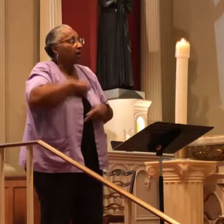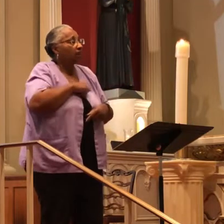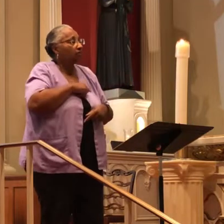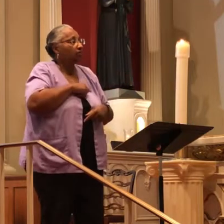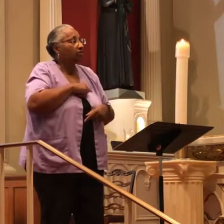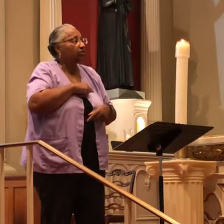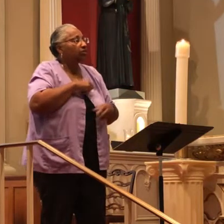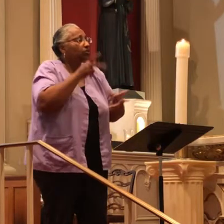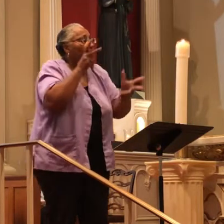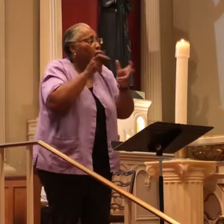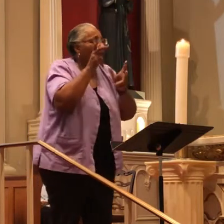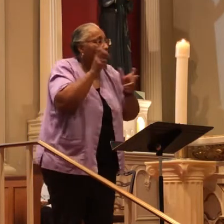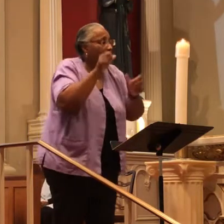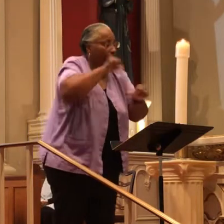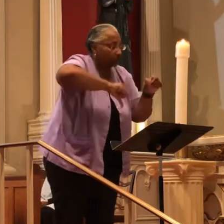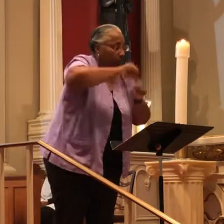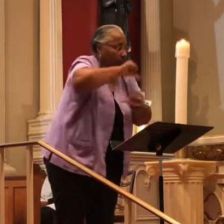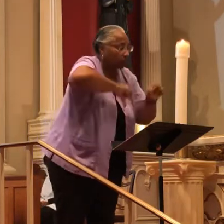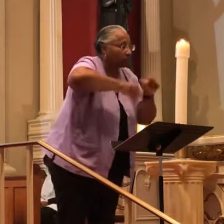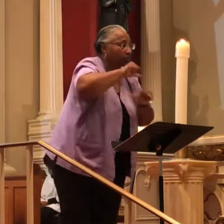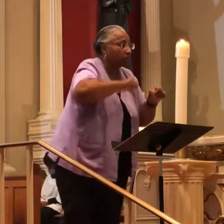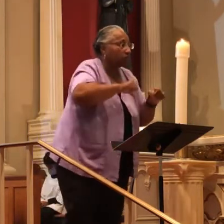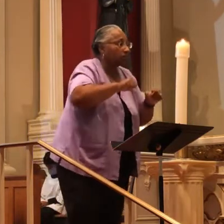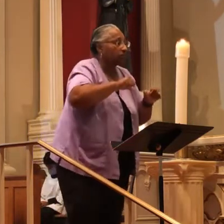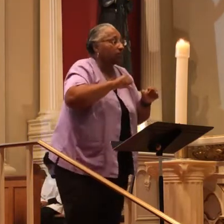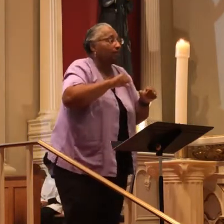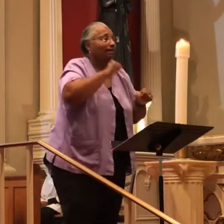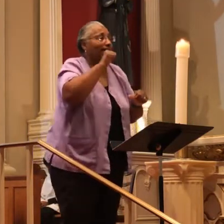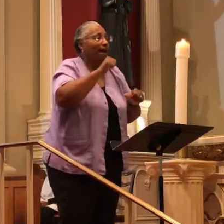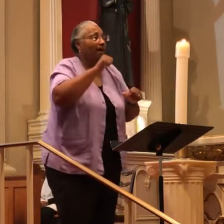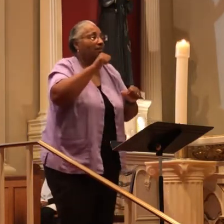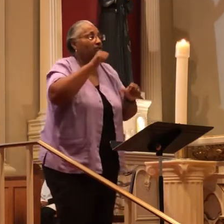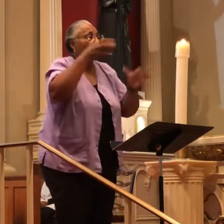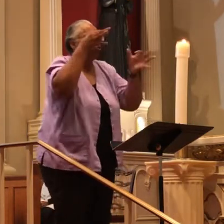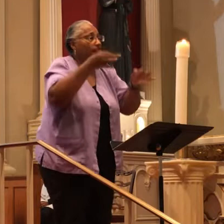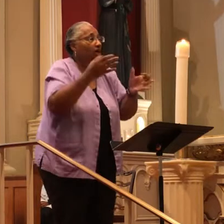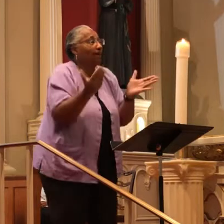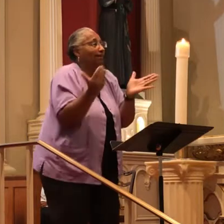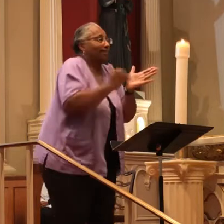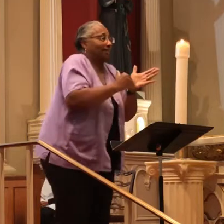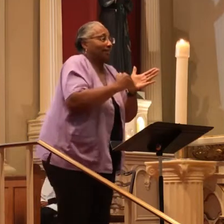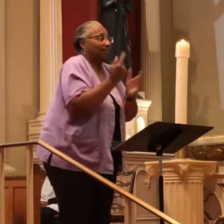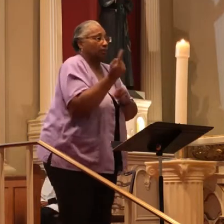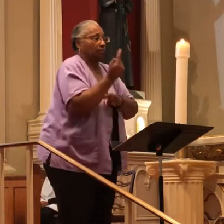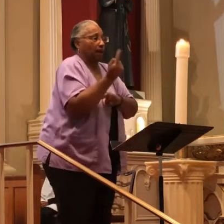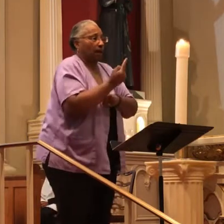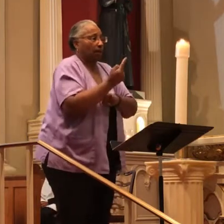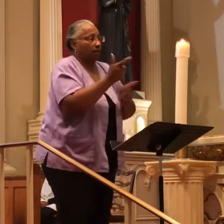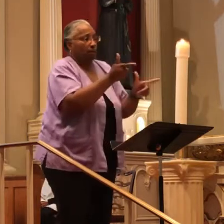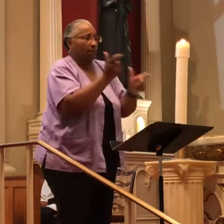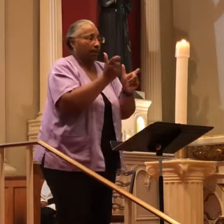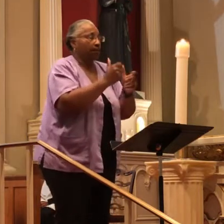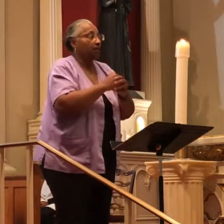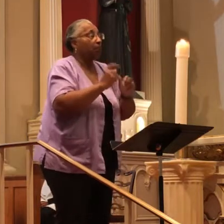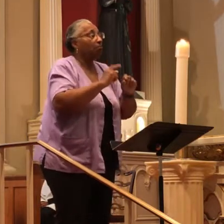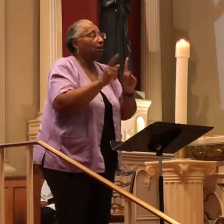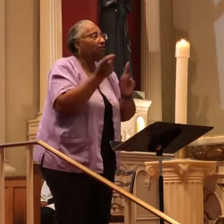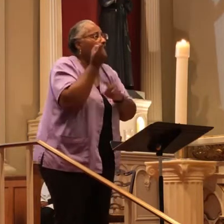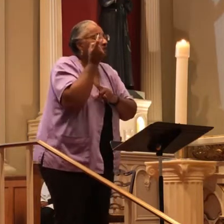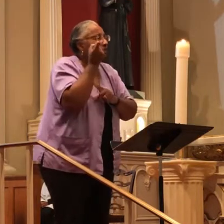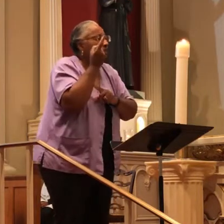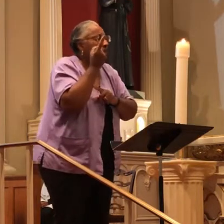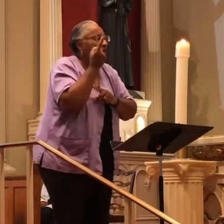other, try to not judge others immediately, but to try to see where they're coming from and why are they